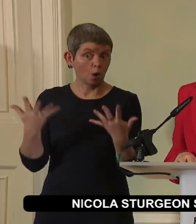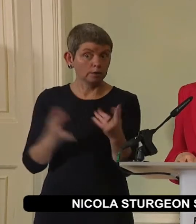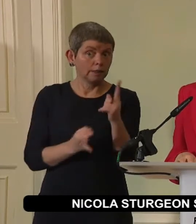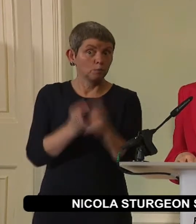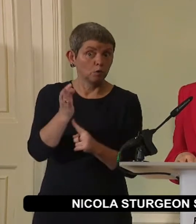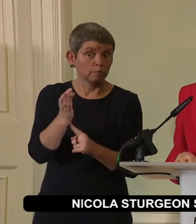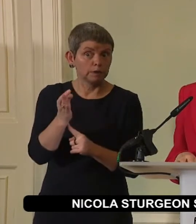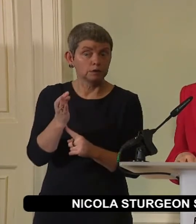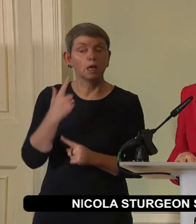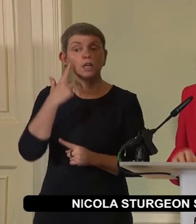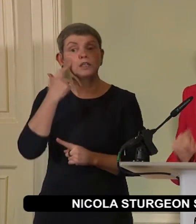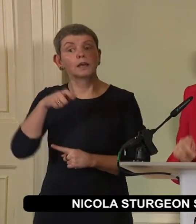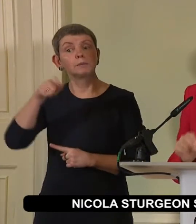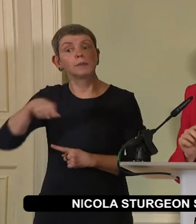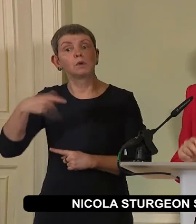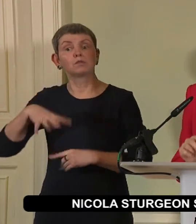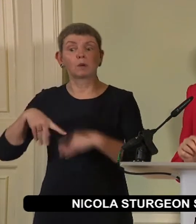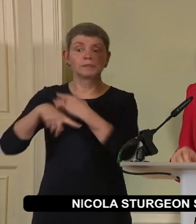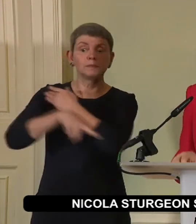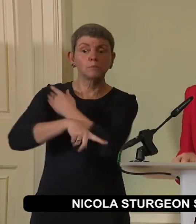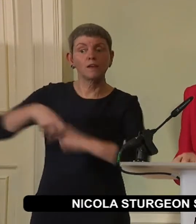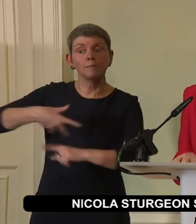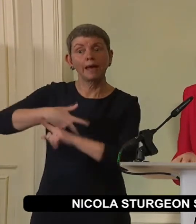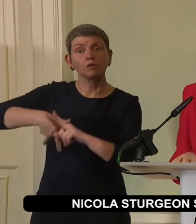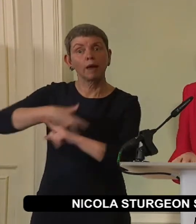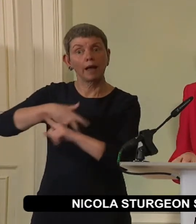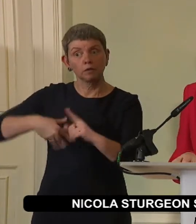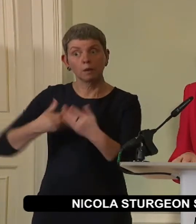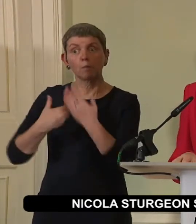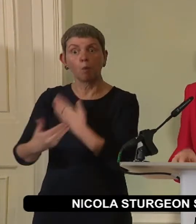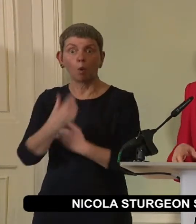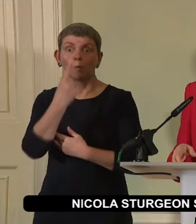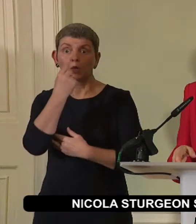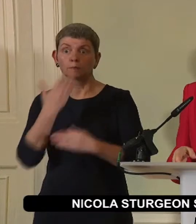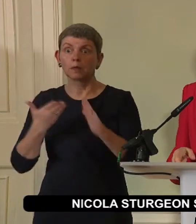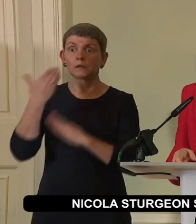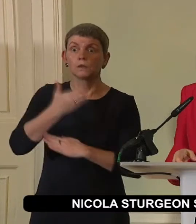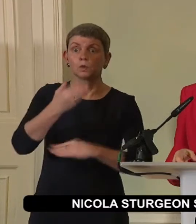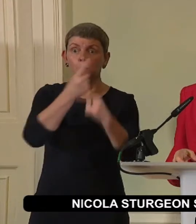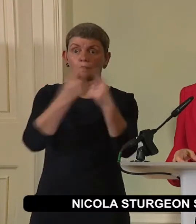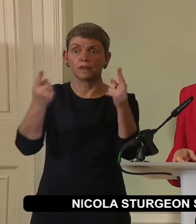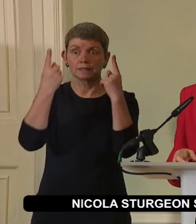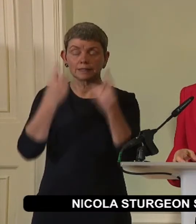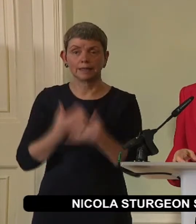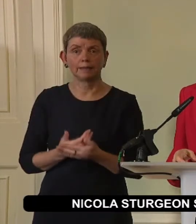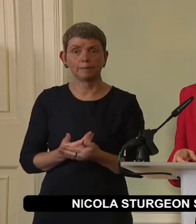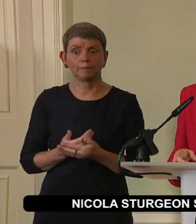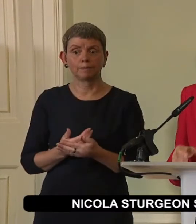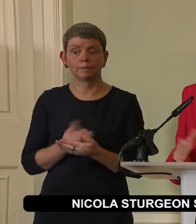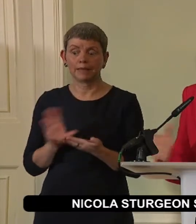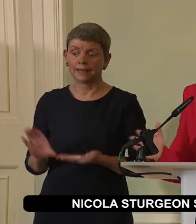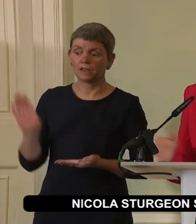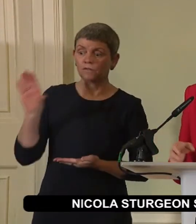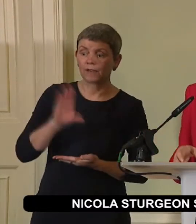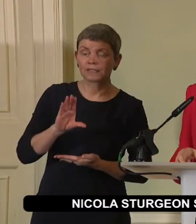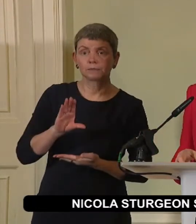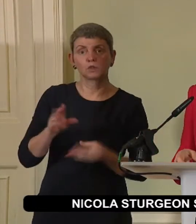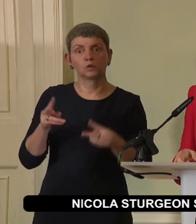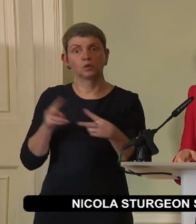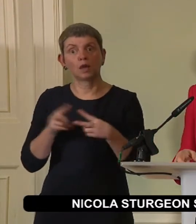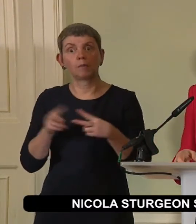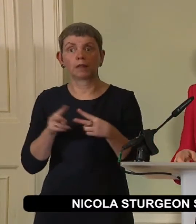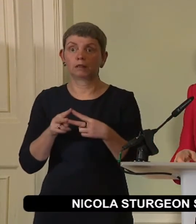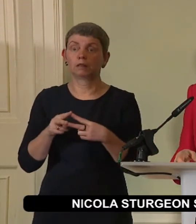have never had a better chance of going to university than now. Our investment to double early learning and childcare is